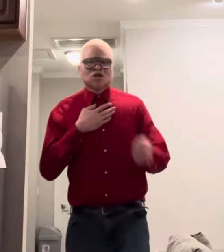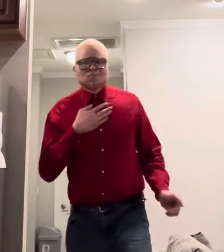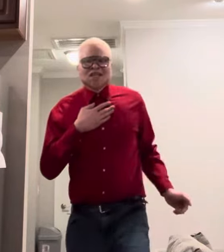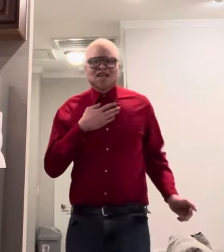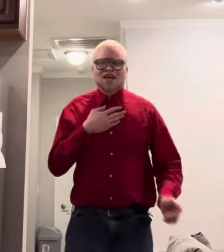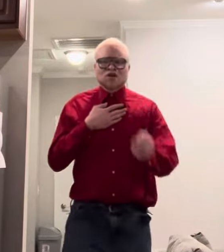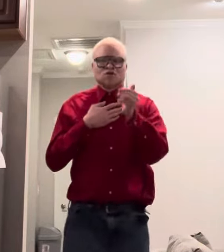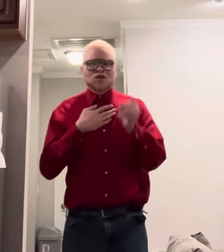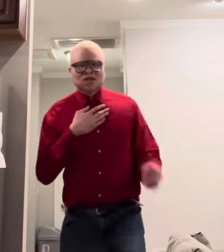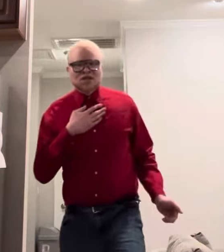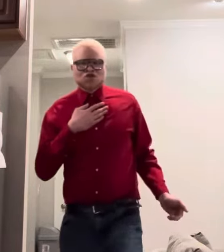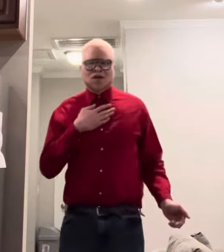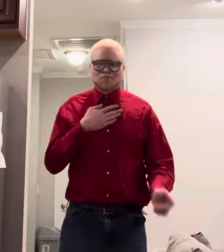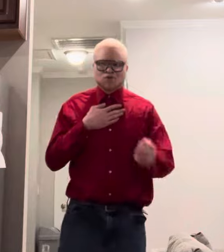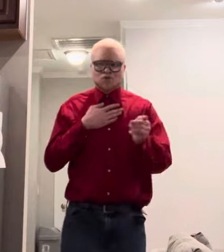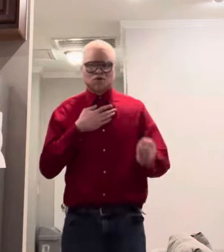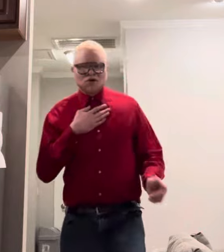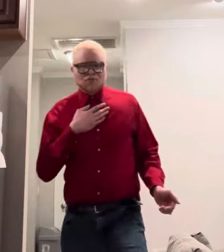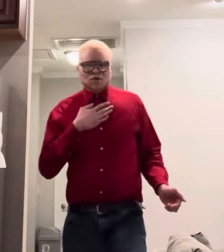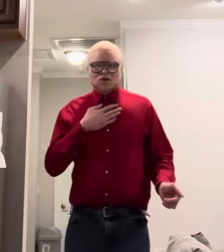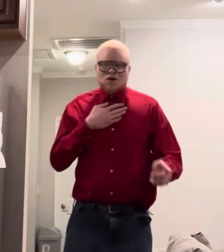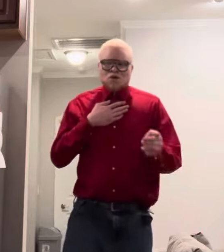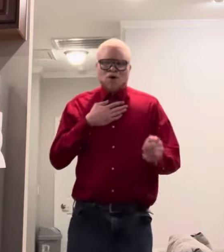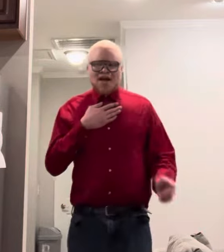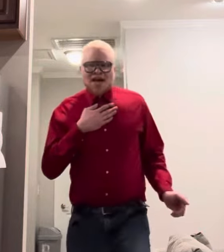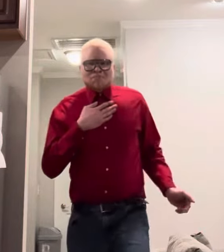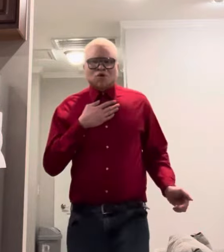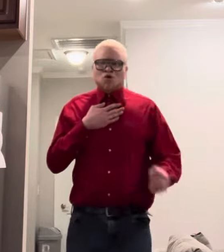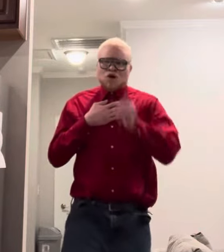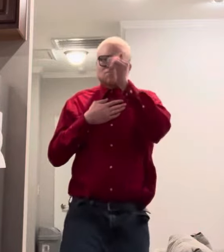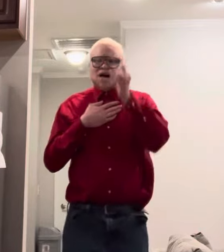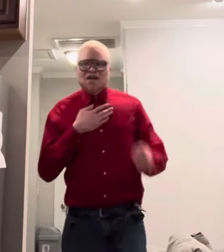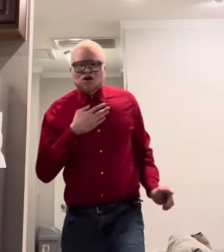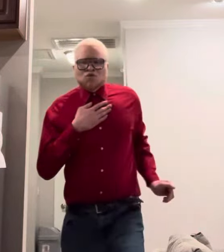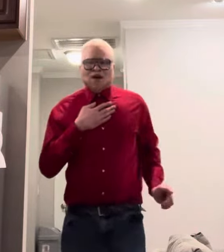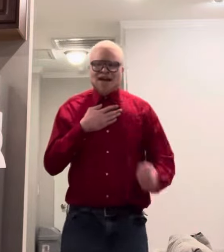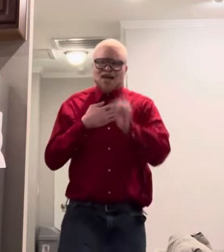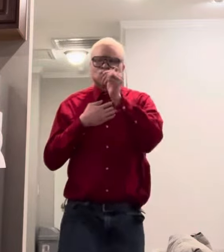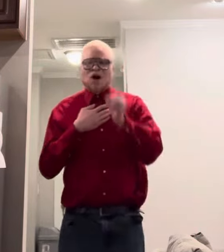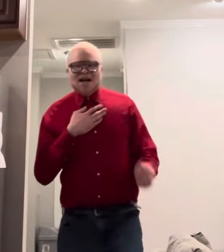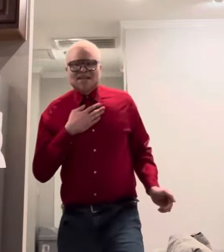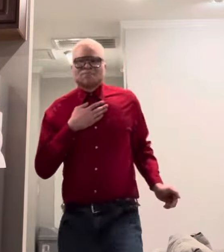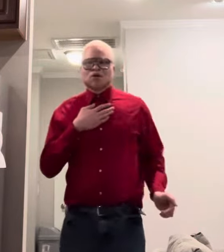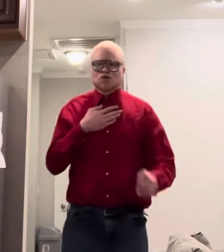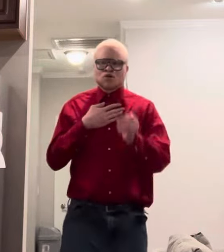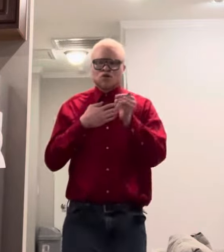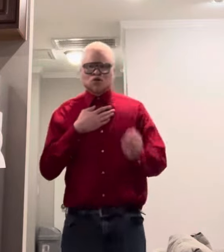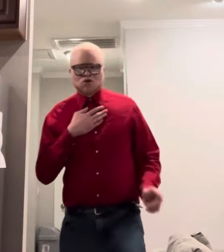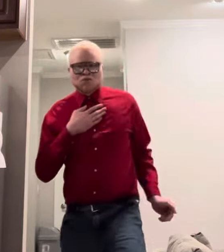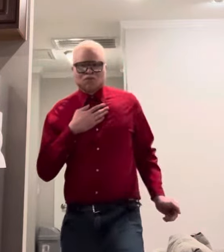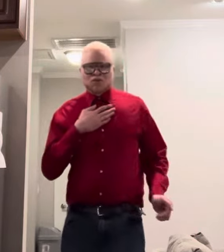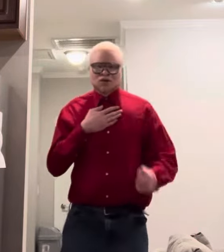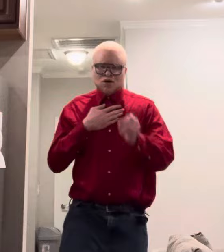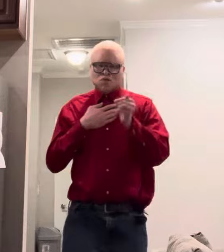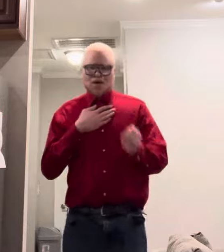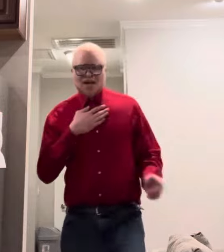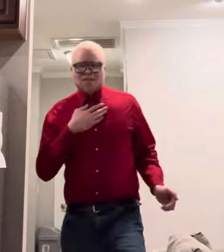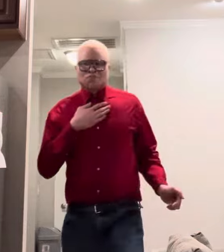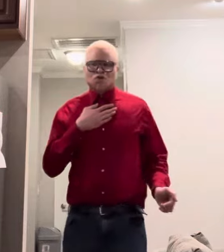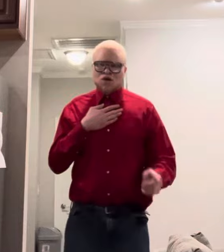may tyranny tremble, when born by the red, white, and blue. Thy born